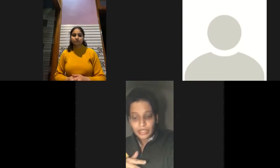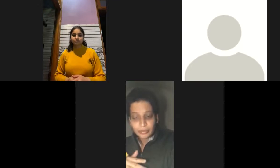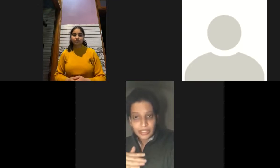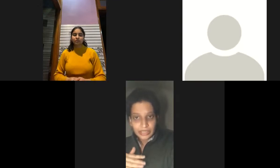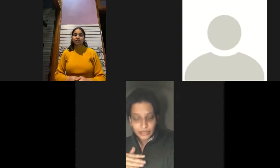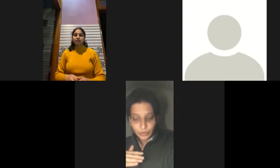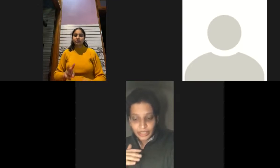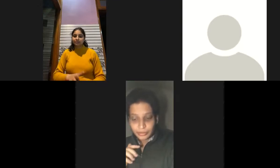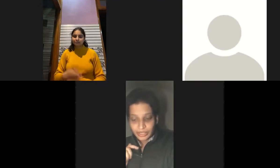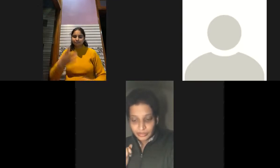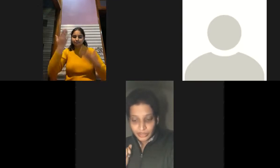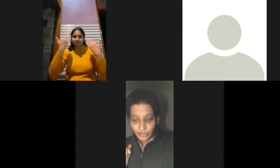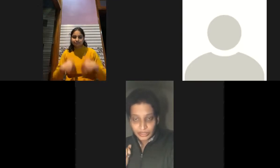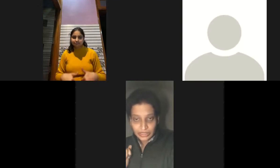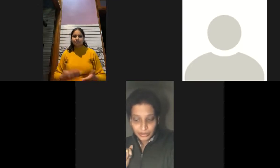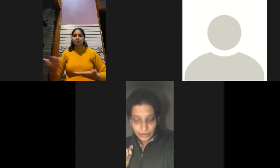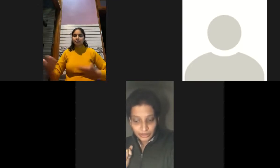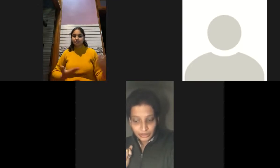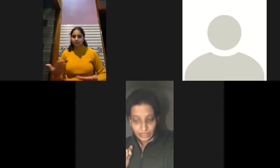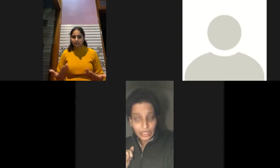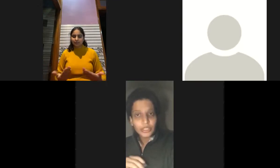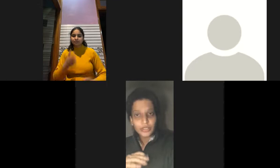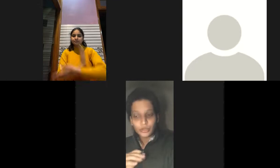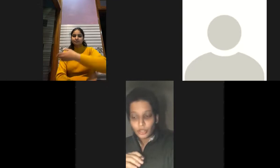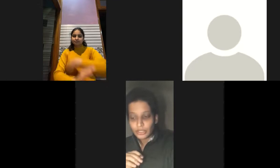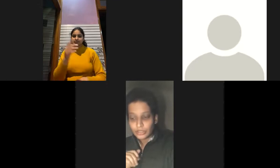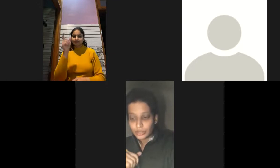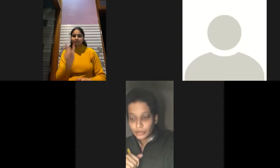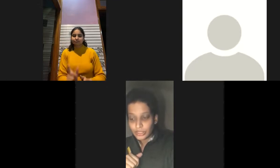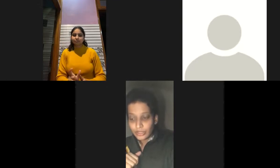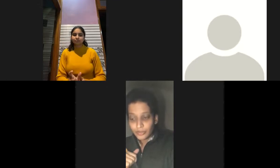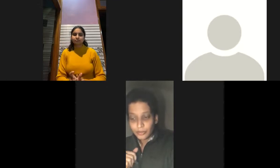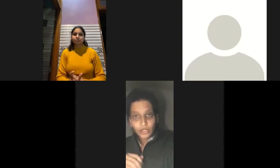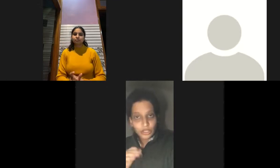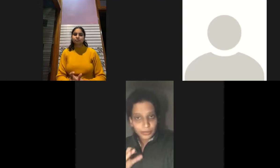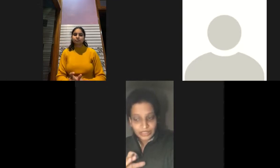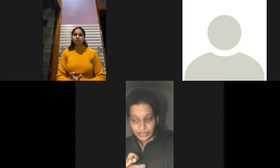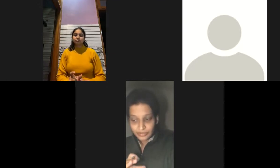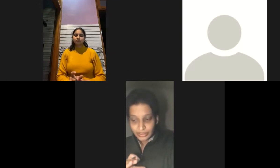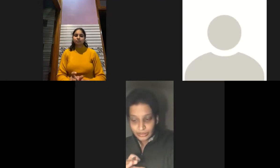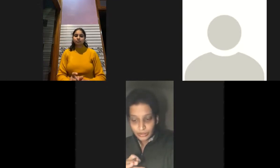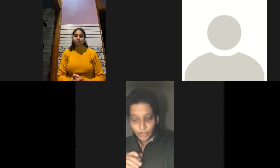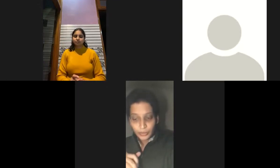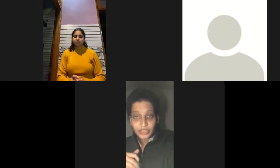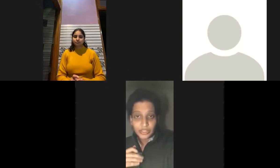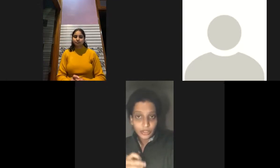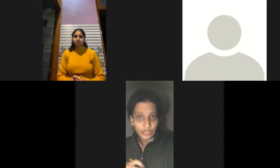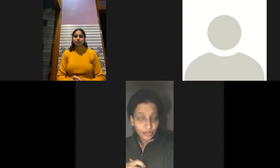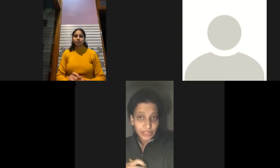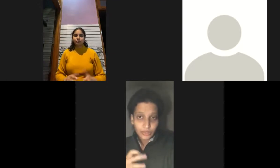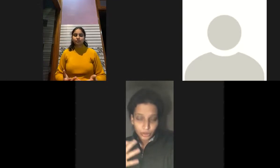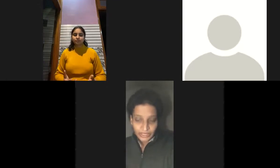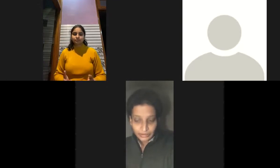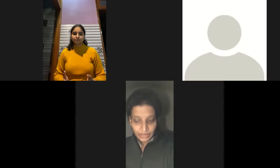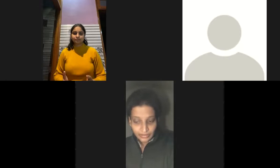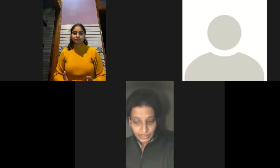Different appearance oblique behaviors of disabled persons was no longer looked from the cosmic significance or possession of